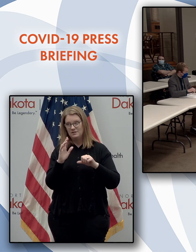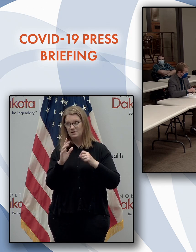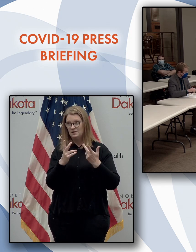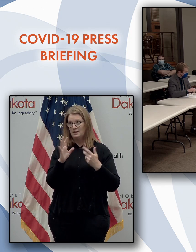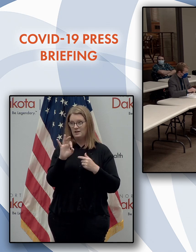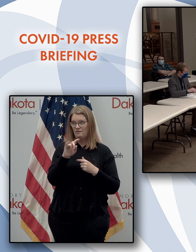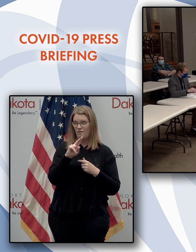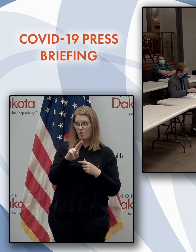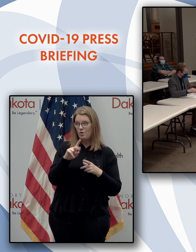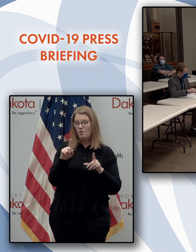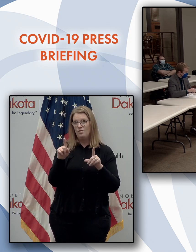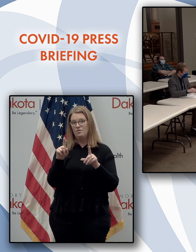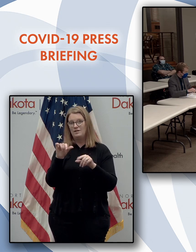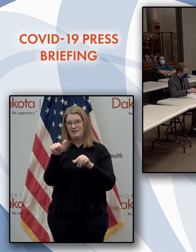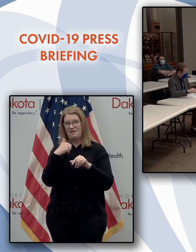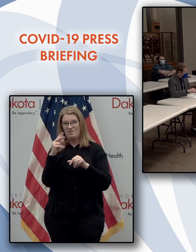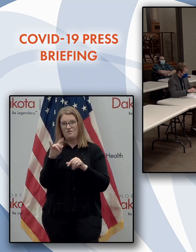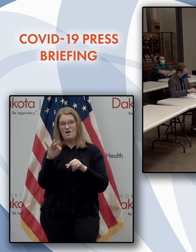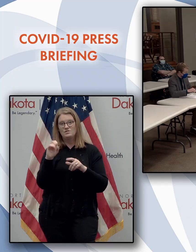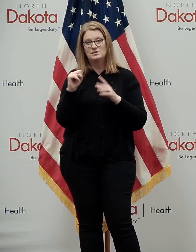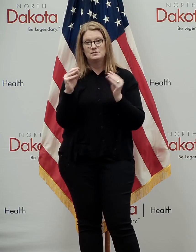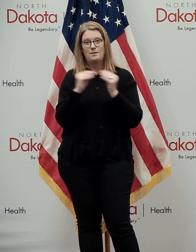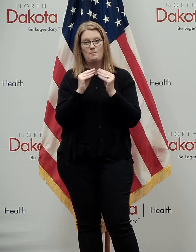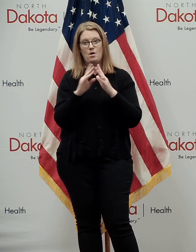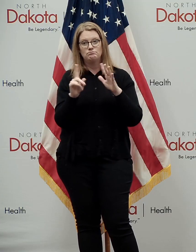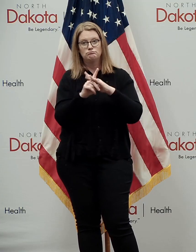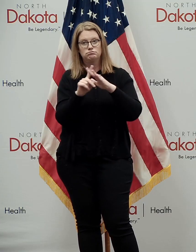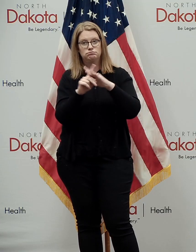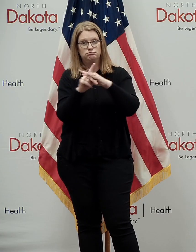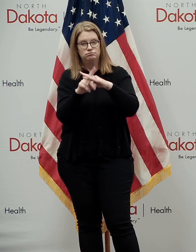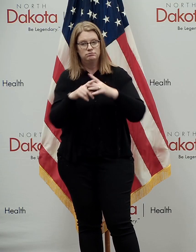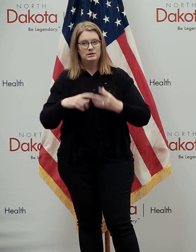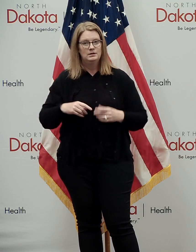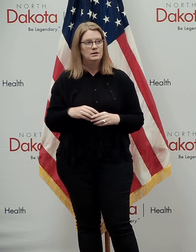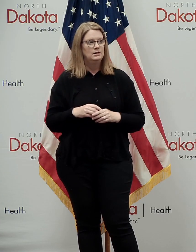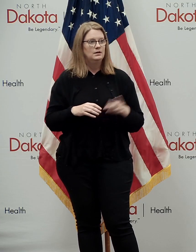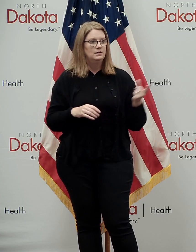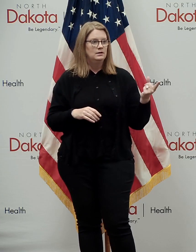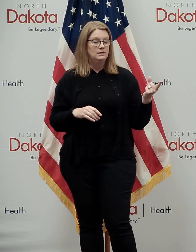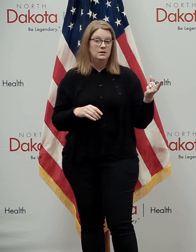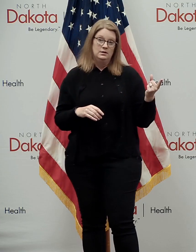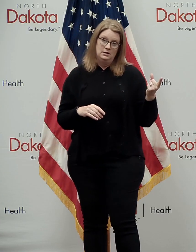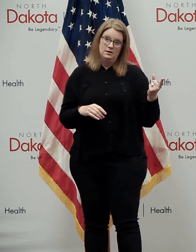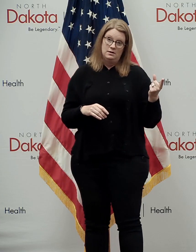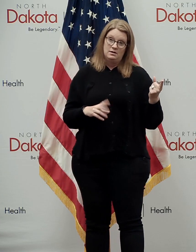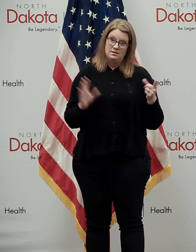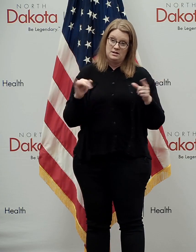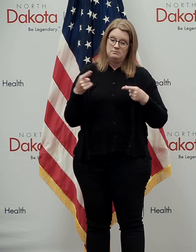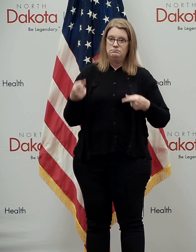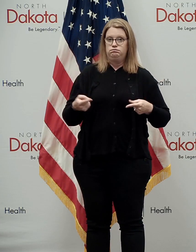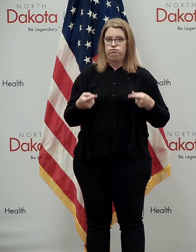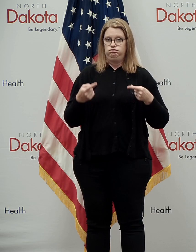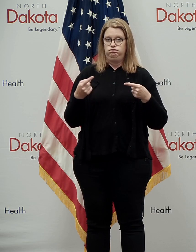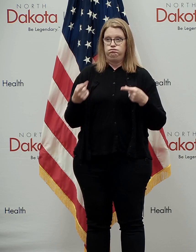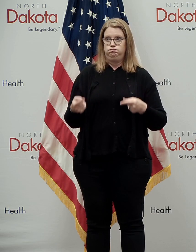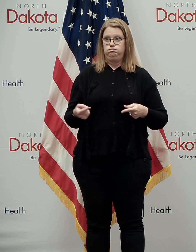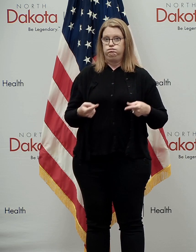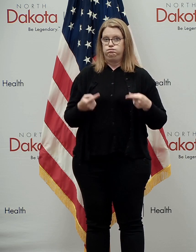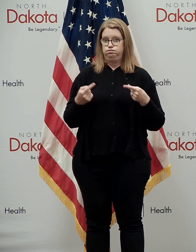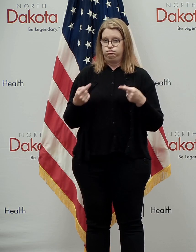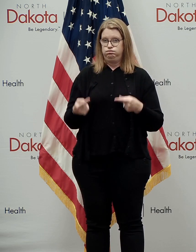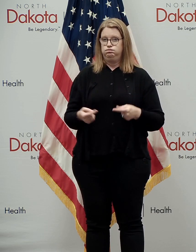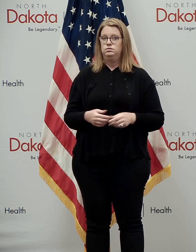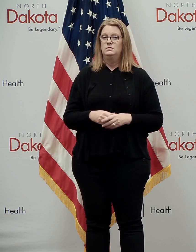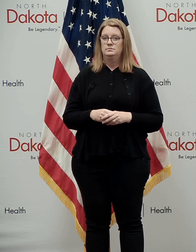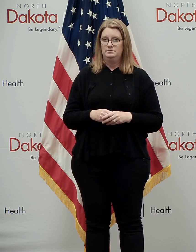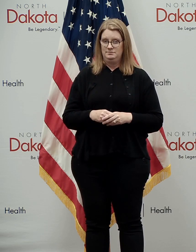other viruses are more active at that time? Well, I think that this is going to be a challenge we'll face when we get